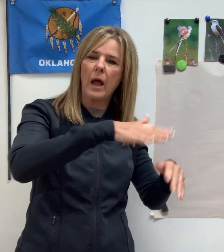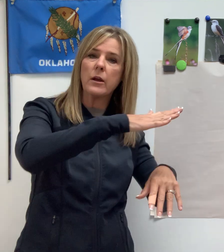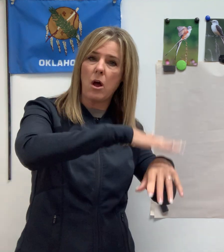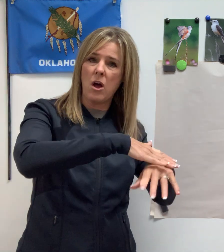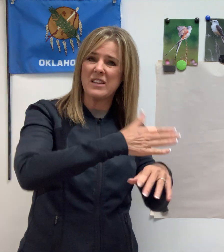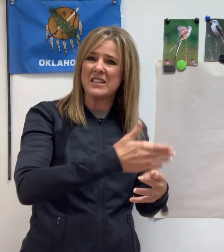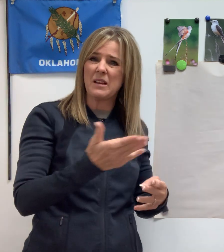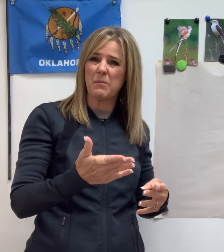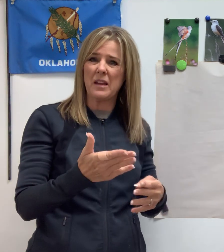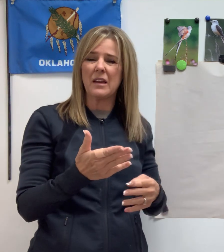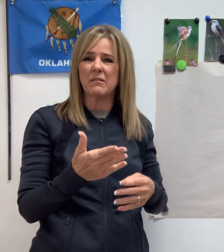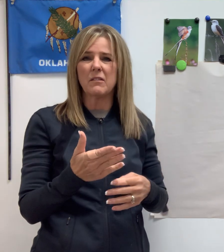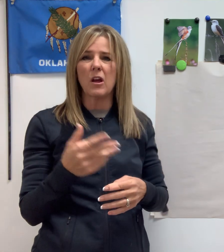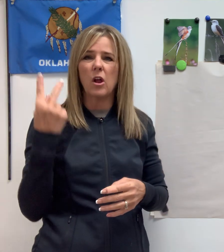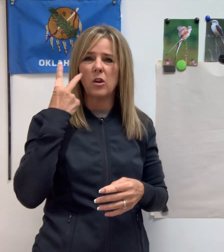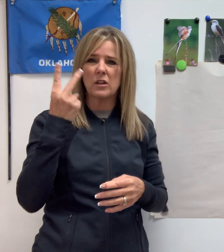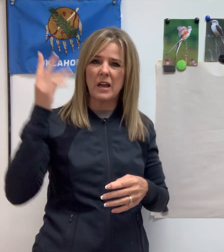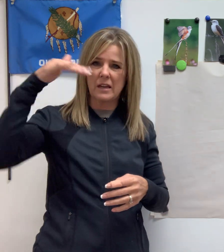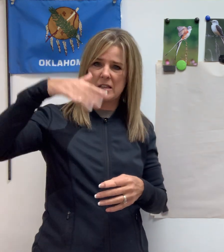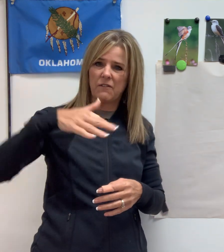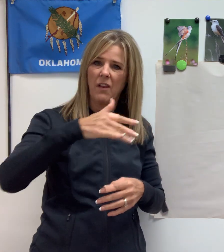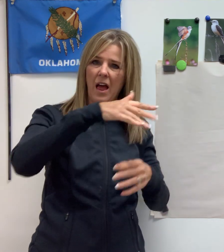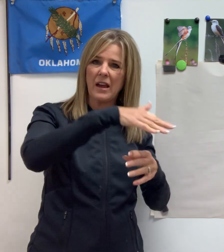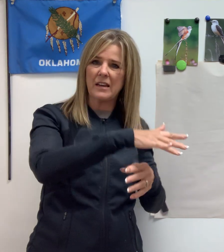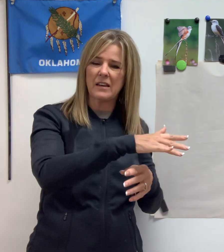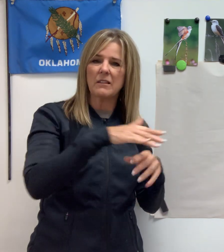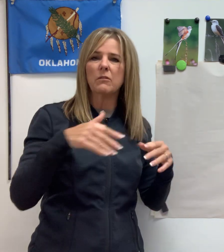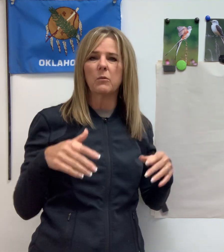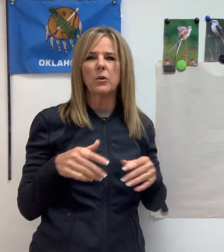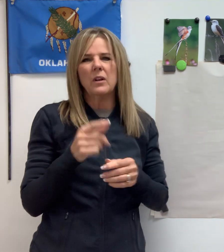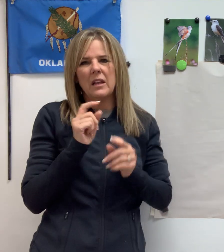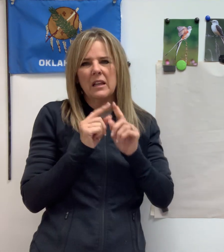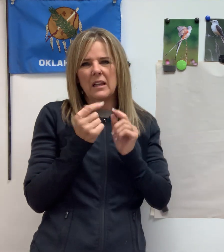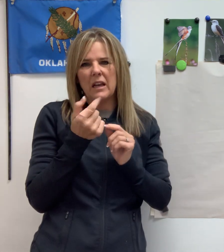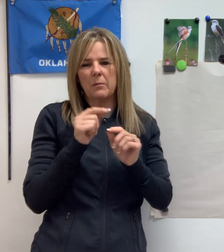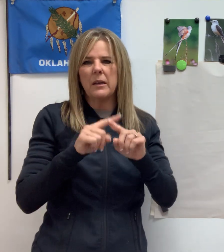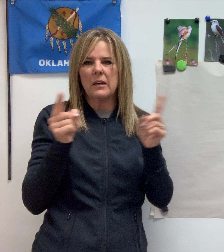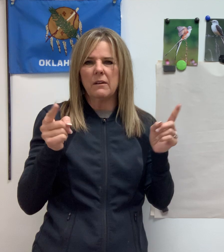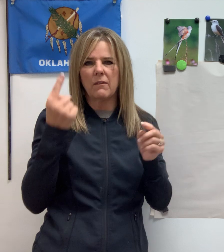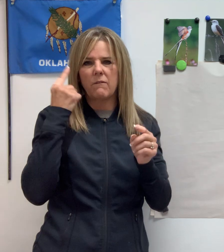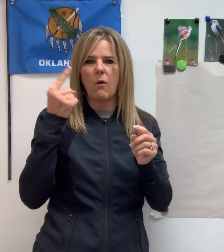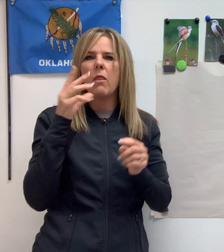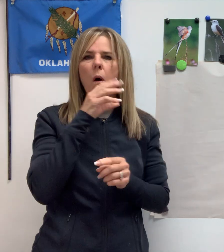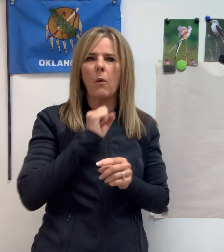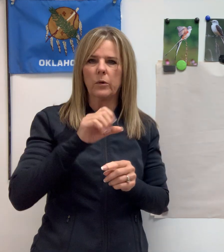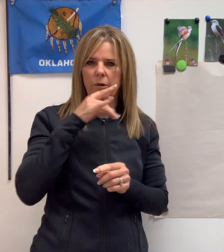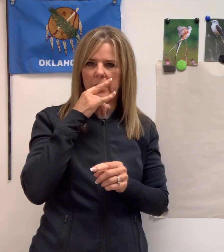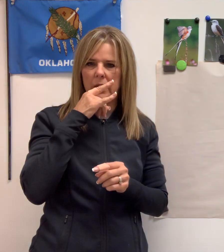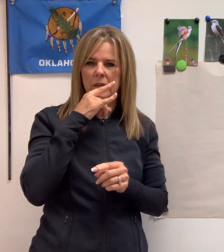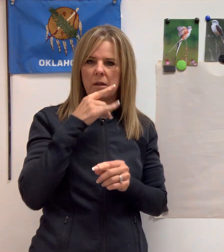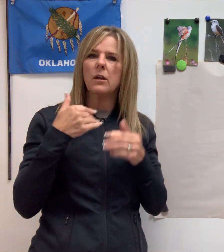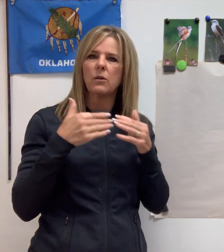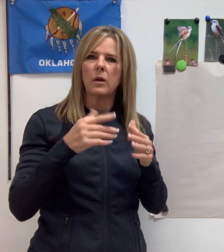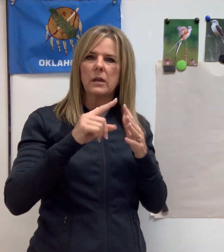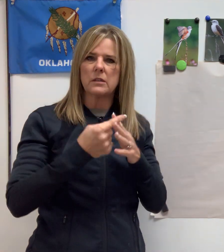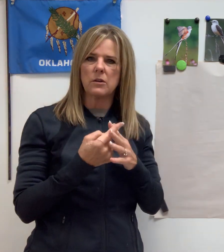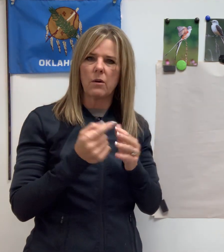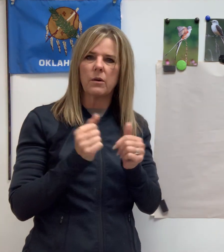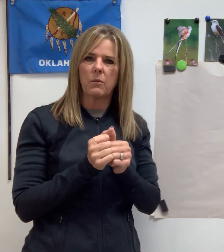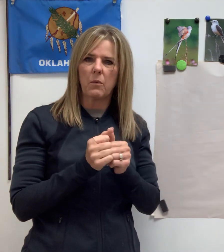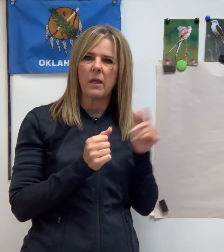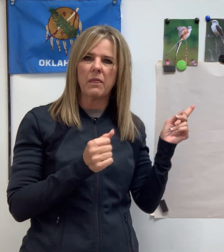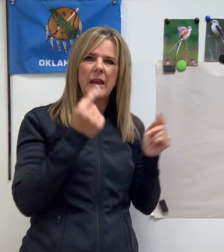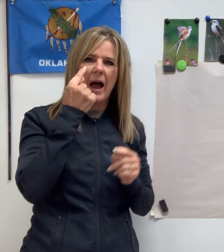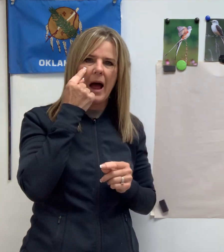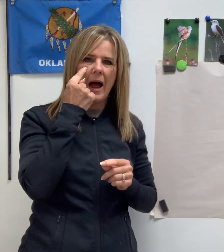looks like it's kind of flying, swooping down. So we're gonna do it a little different today for you older warriors. So let's go ahead and get started with